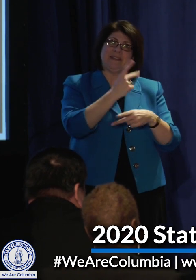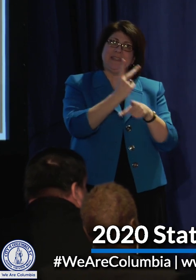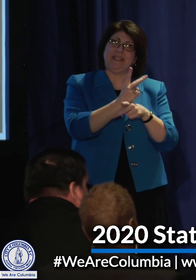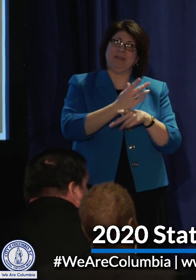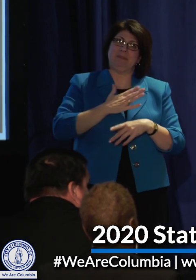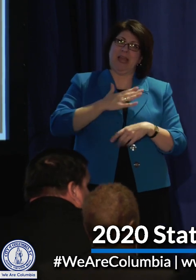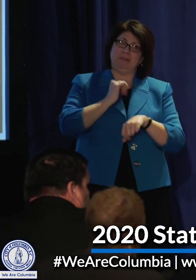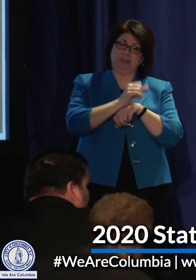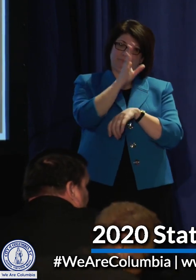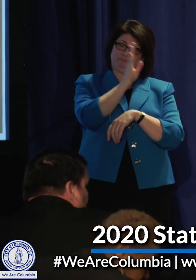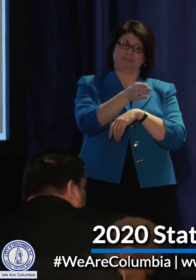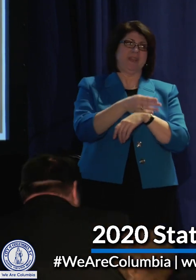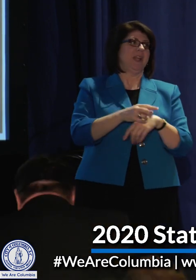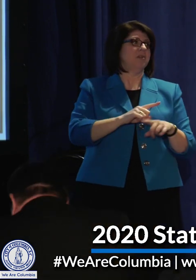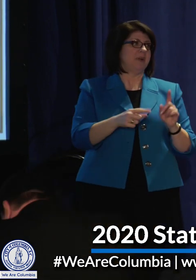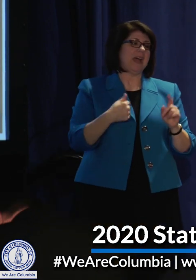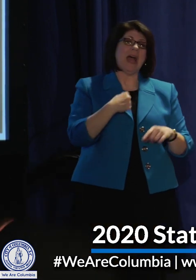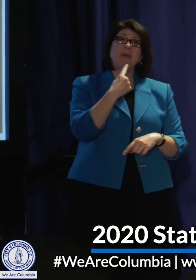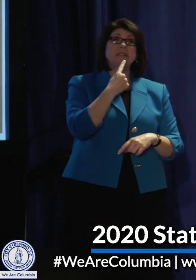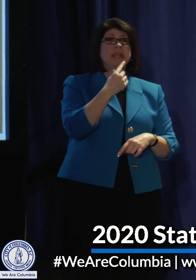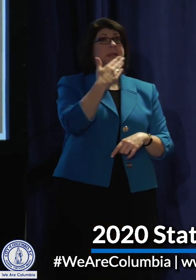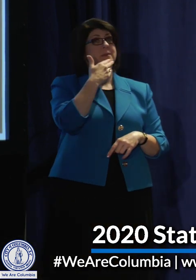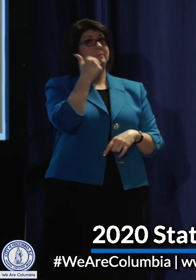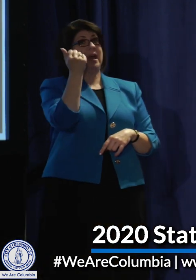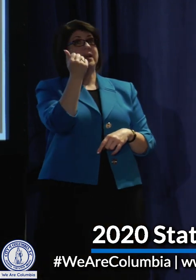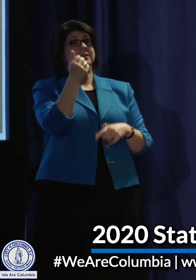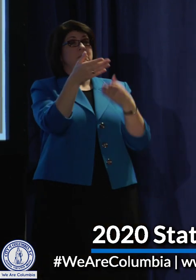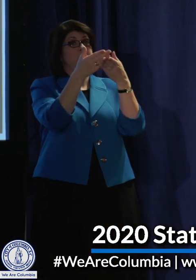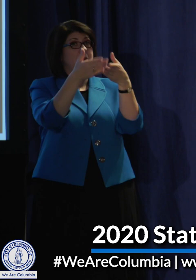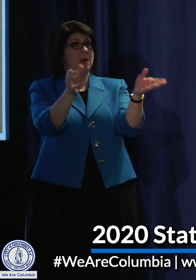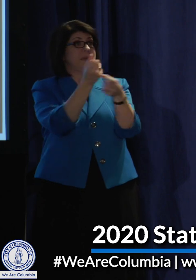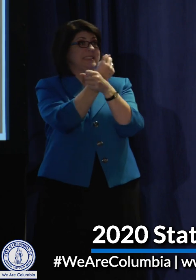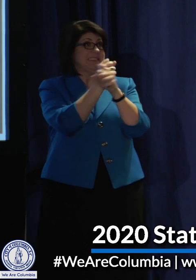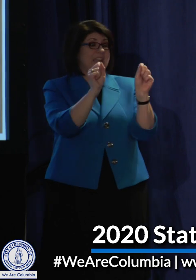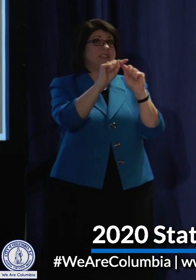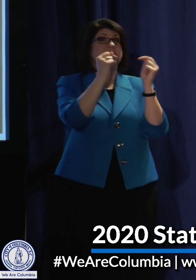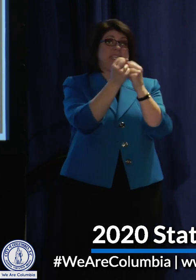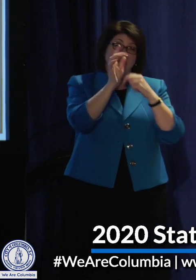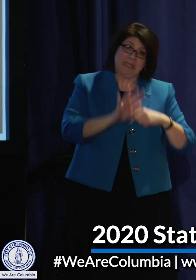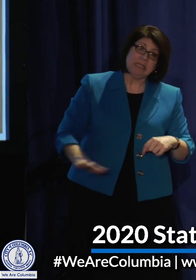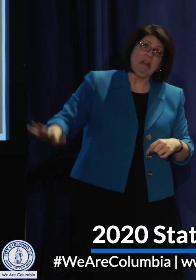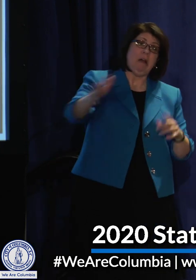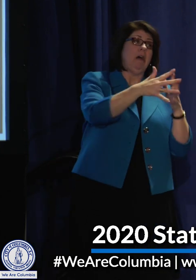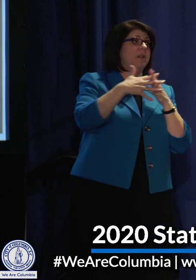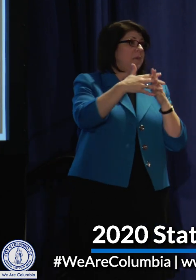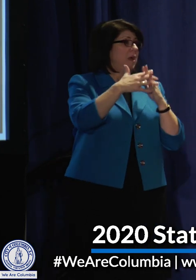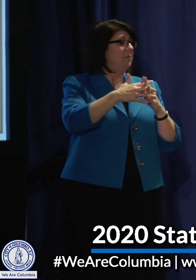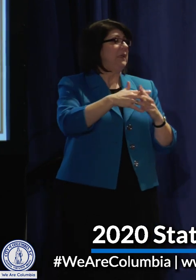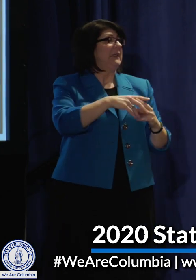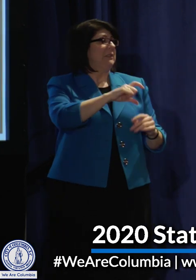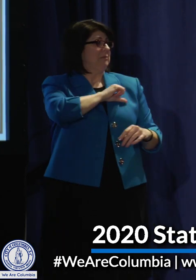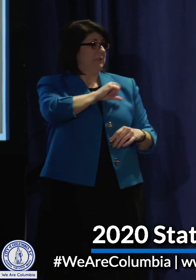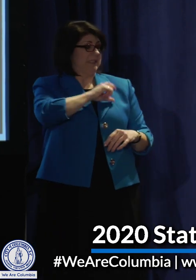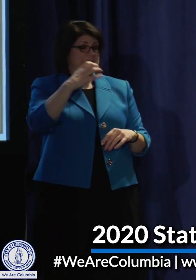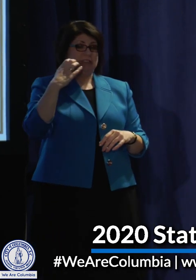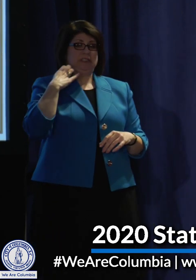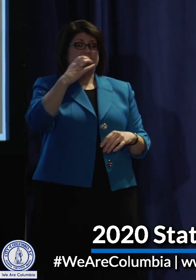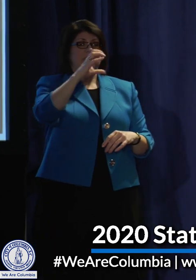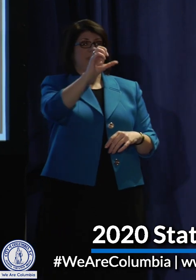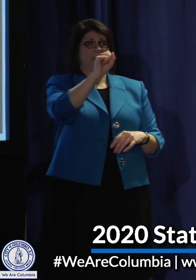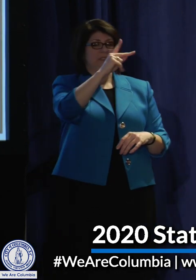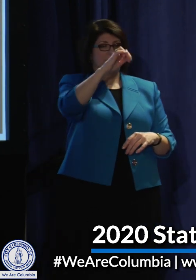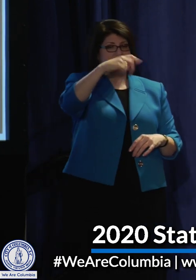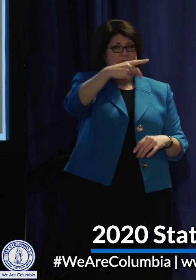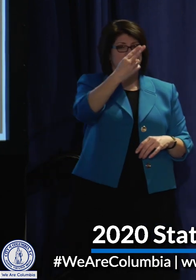day, and I would say the best public safety team in the country, Police Chief Skip Holbrook, Fire Chief